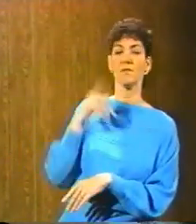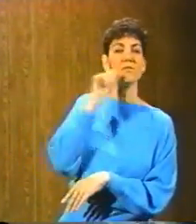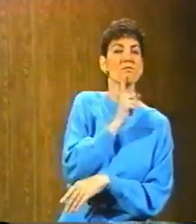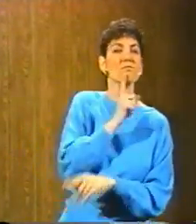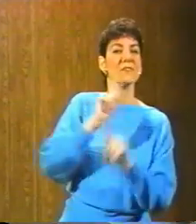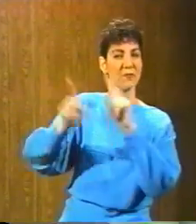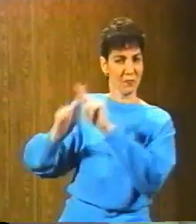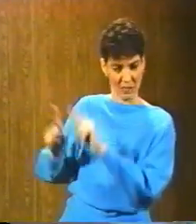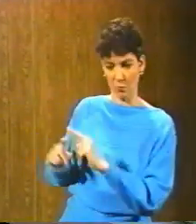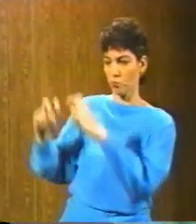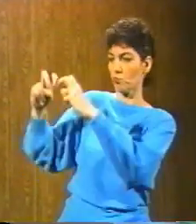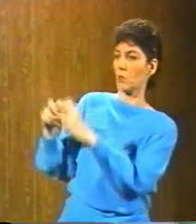formed.